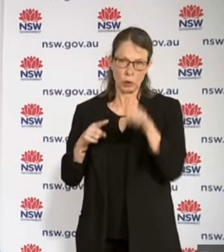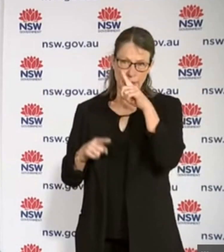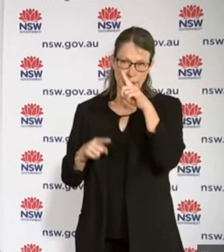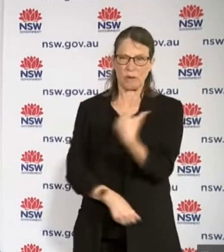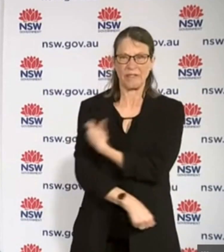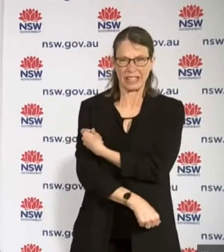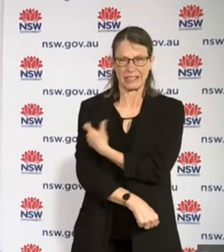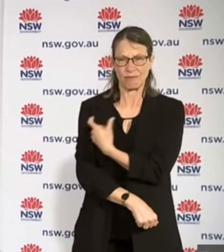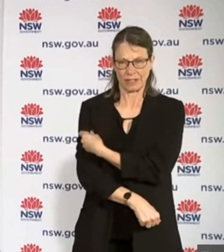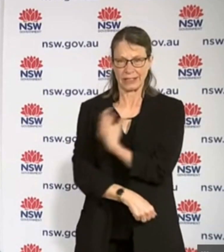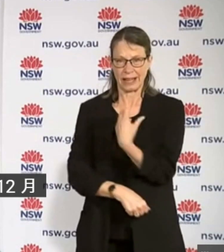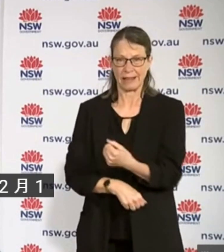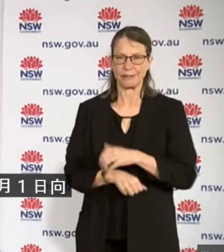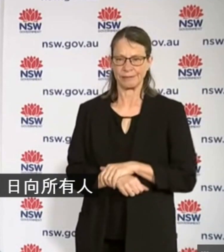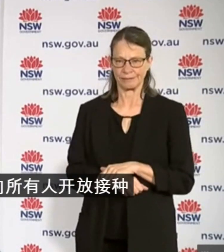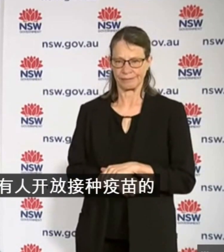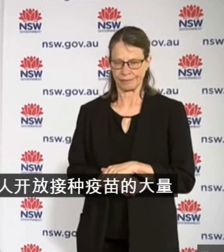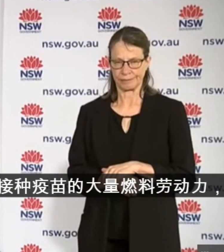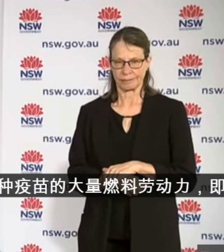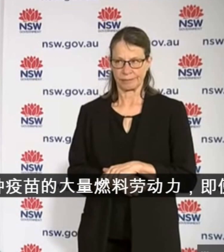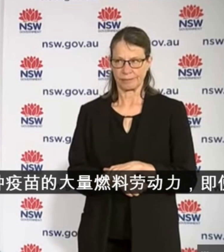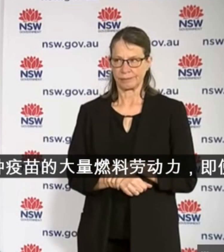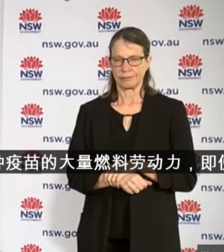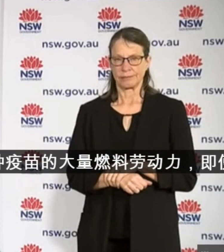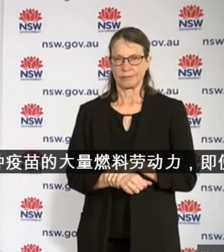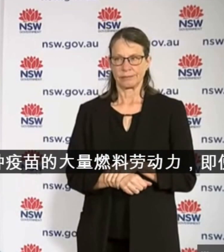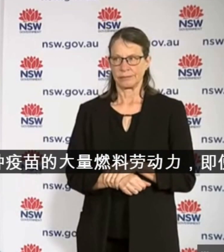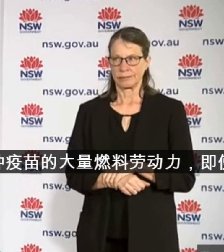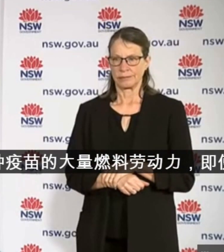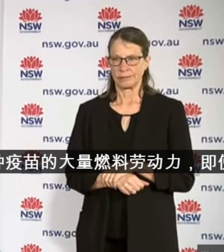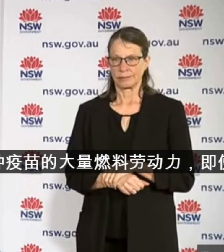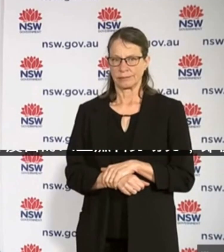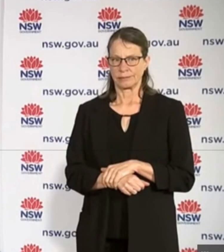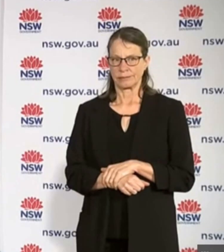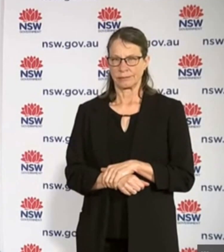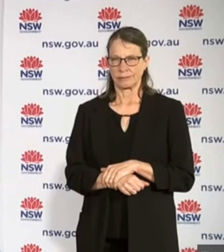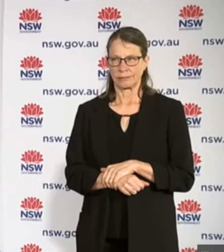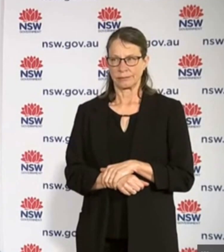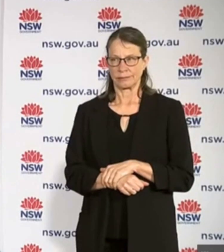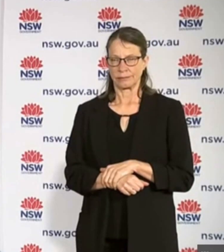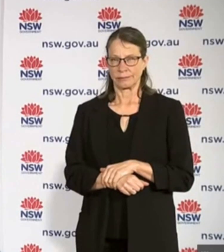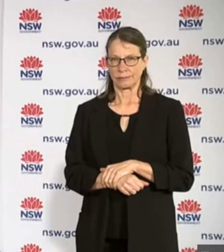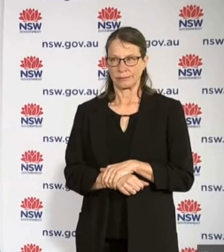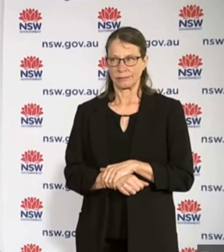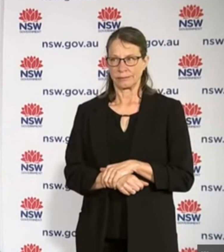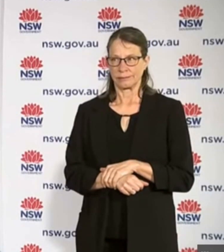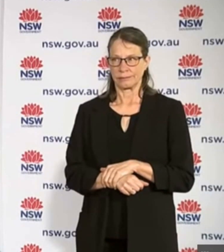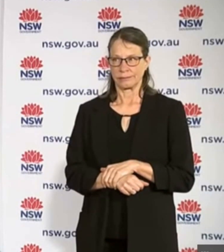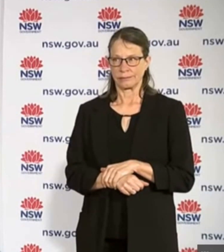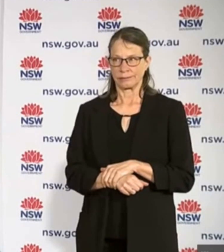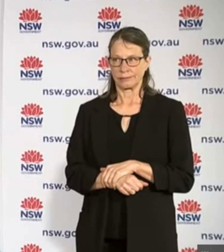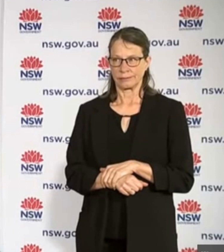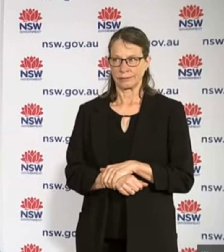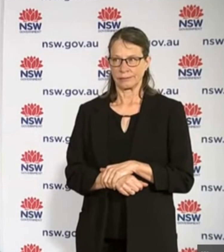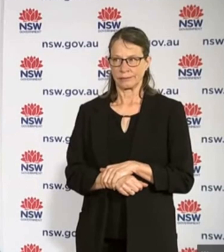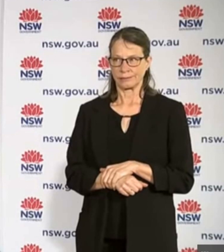everyone on the 1st of December, even the unvaccinated, do you think that'll slow down the uptake in more people getting their